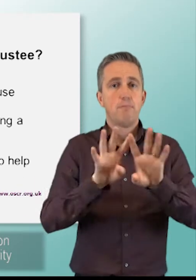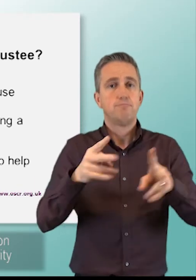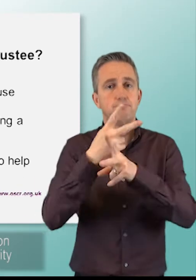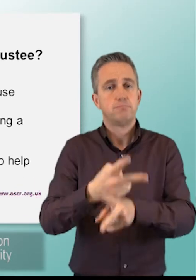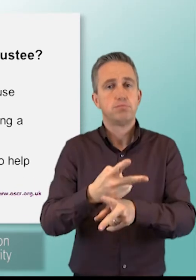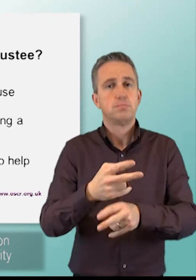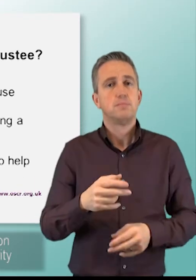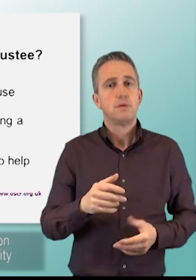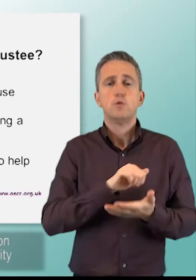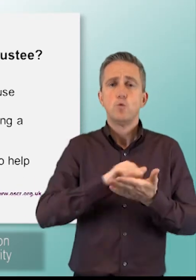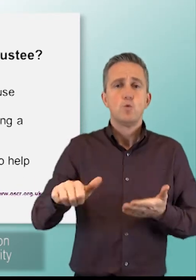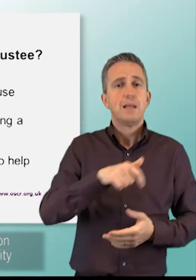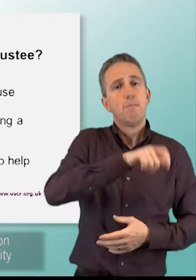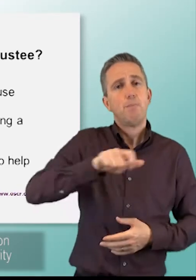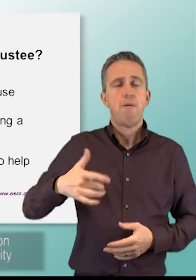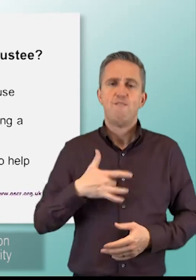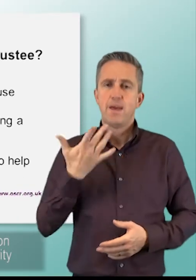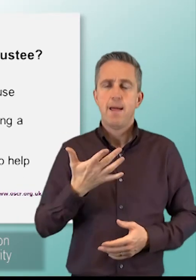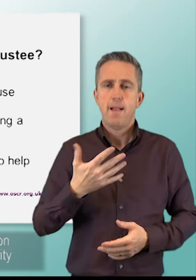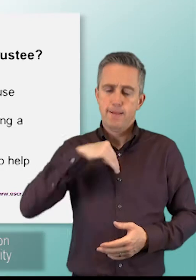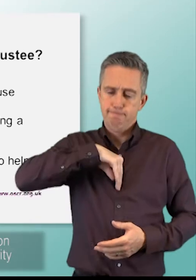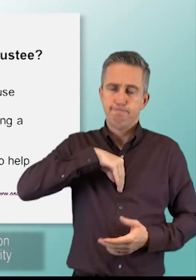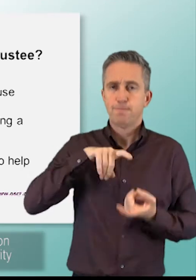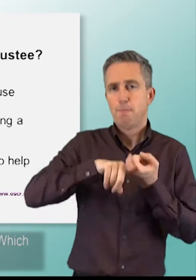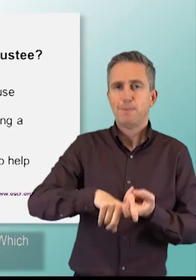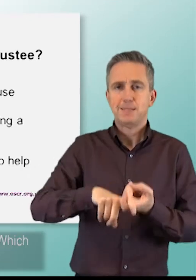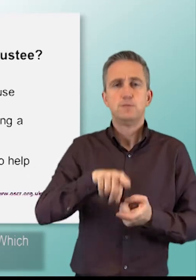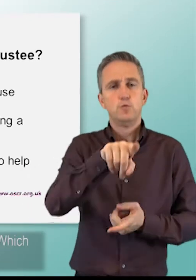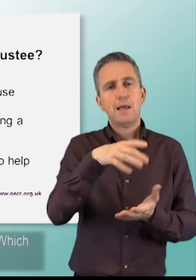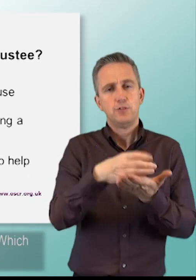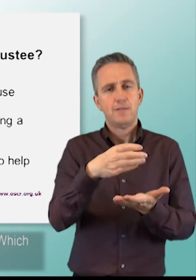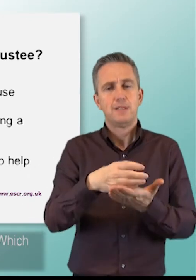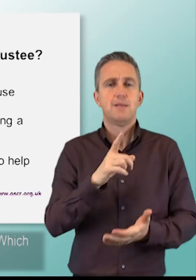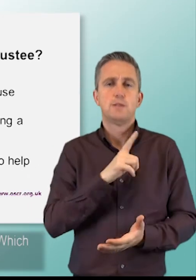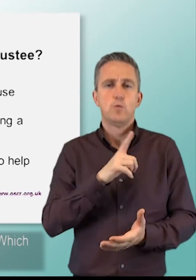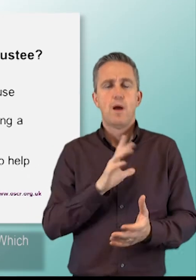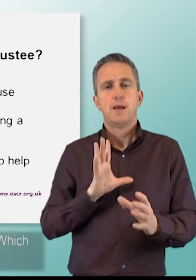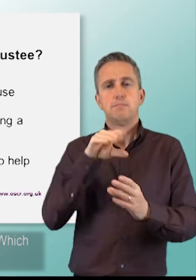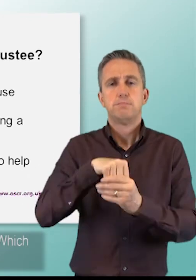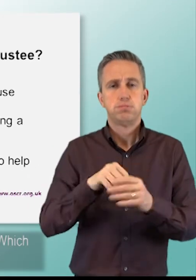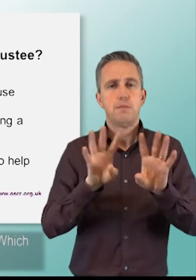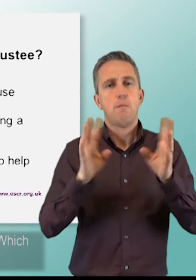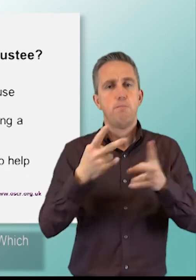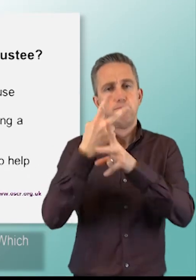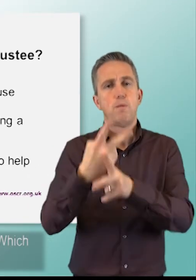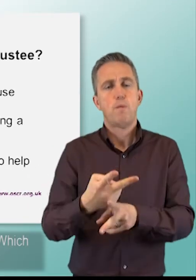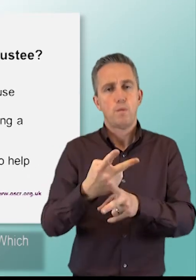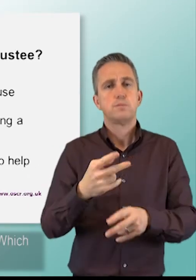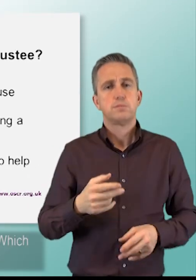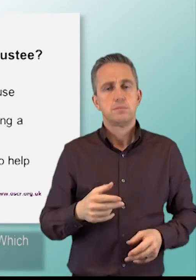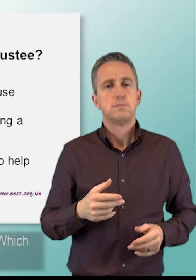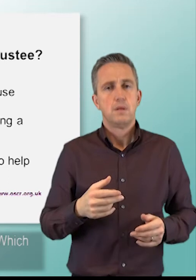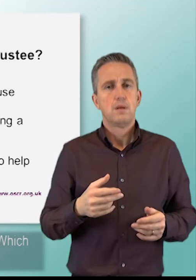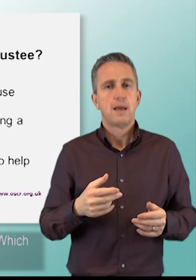clear dedication, therefore, to the cause or the reason that the charity actually exists, okay, and what it's really trying to